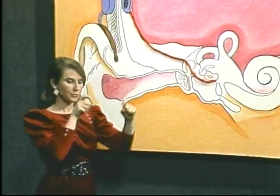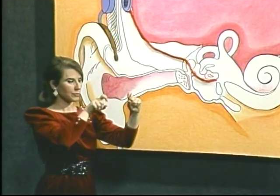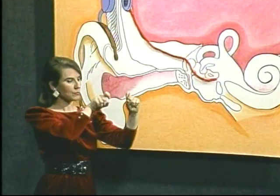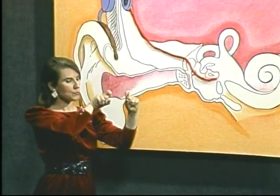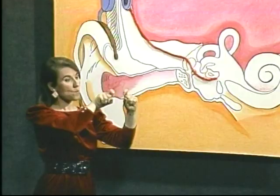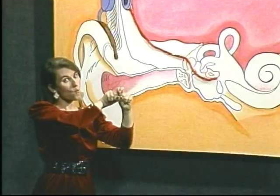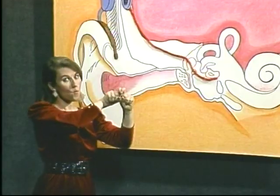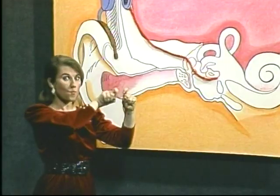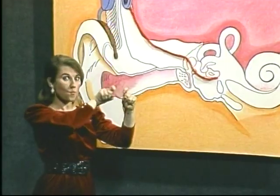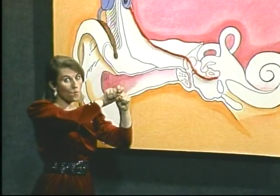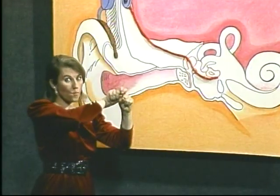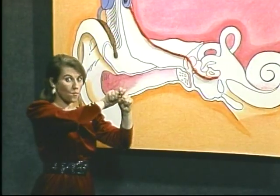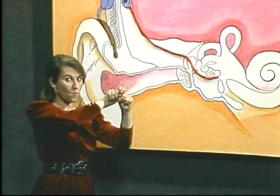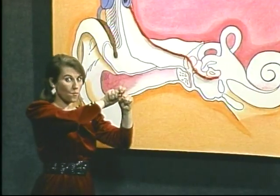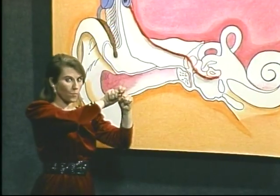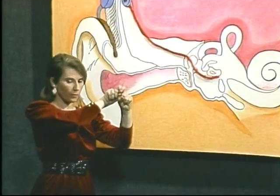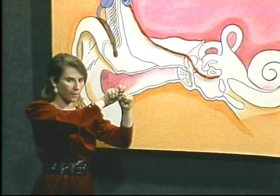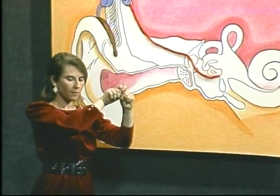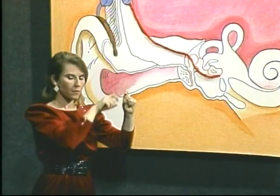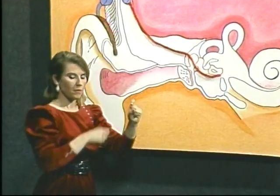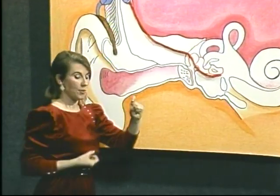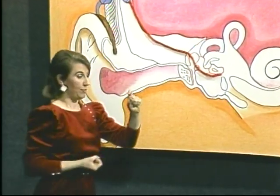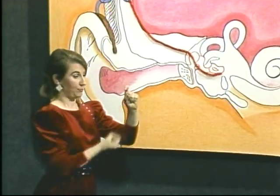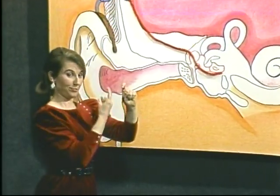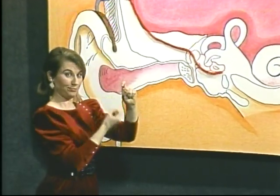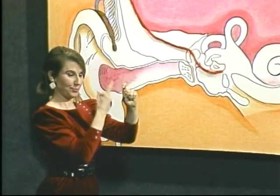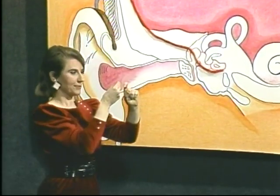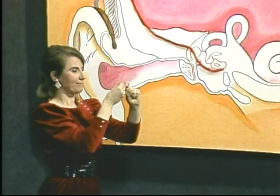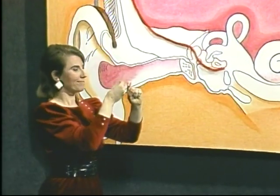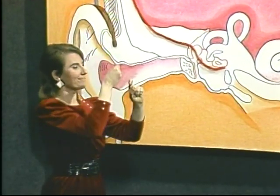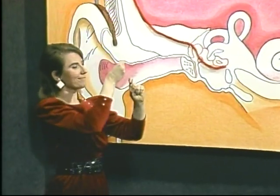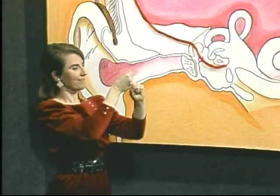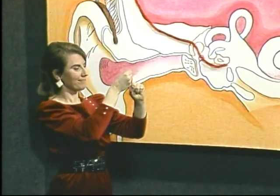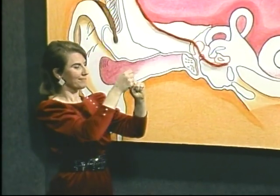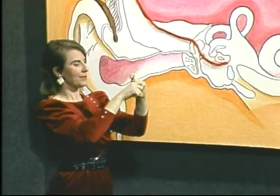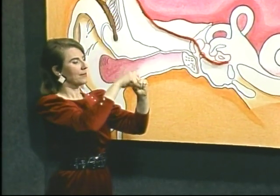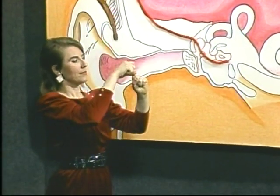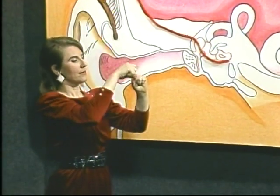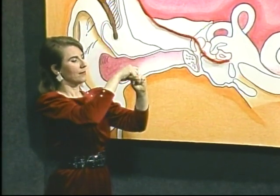and the transmitter is located on the outside and held in place with a magnet.